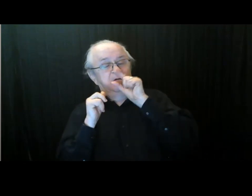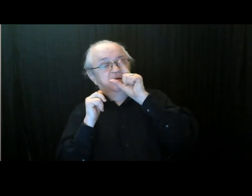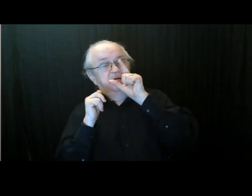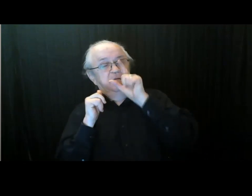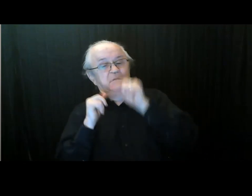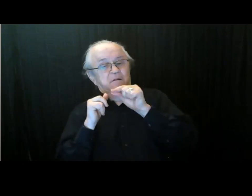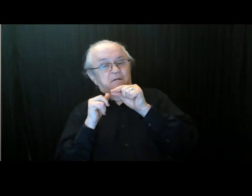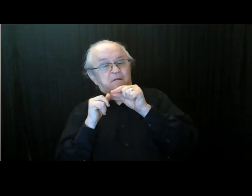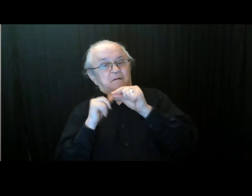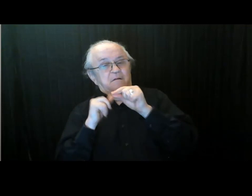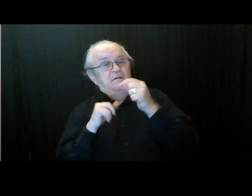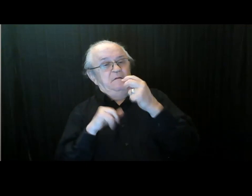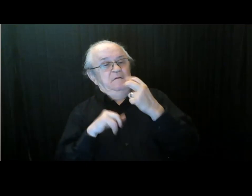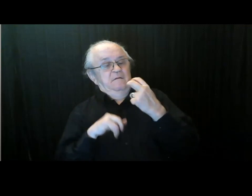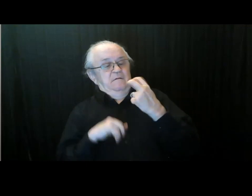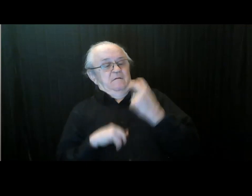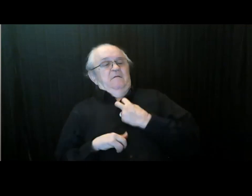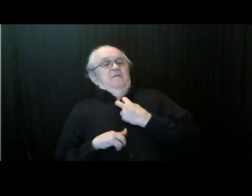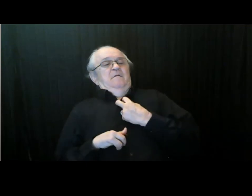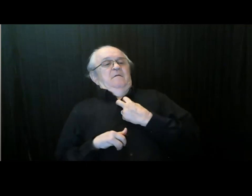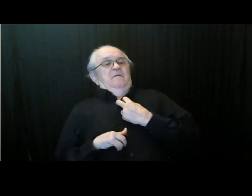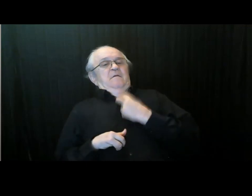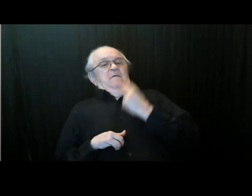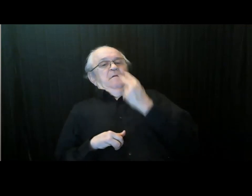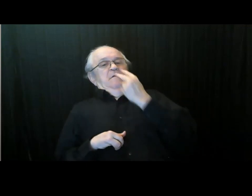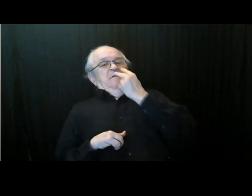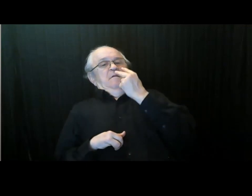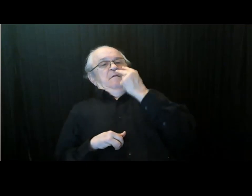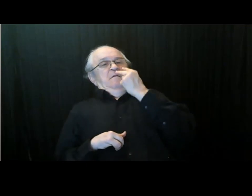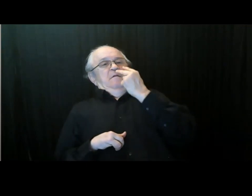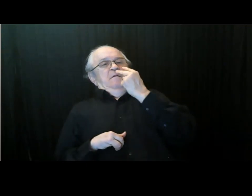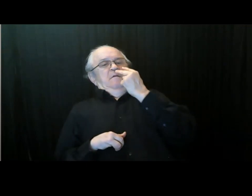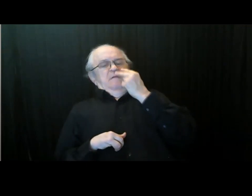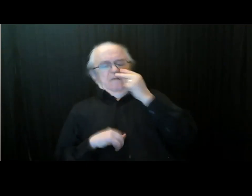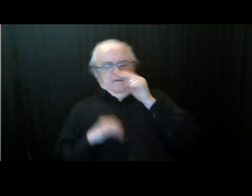6 3/4 inches from the end of my nose, looking very solicitous and concerned.